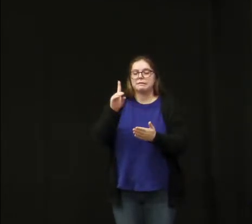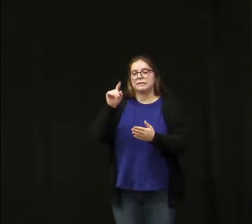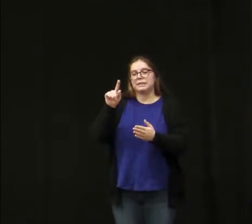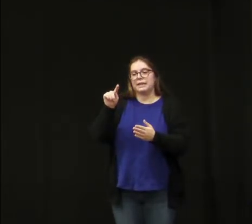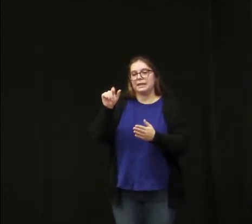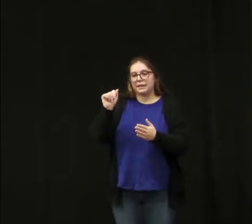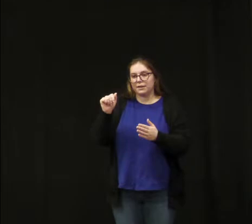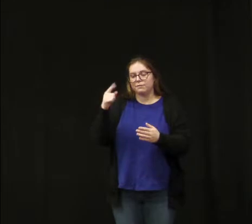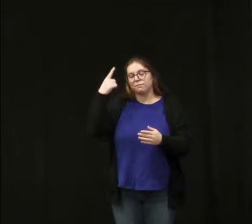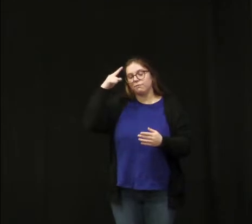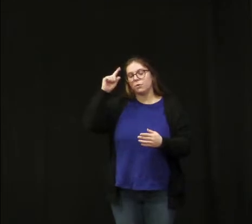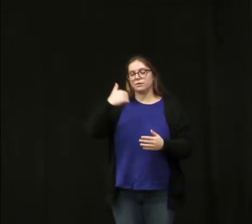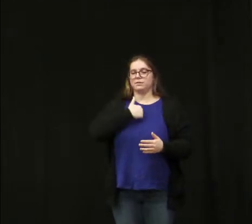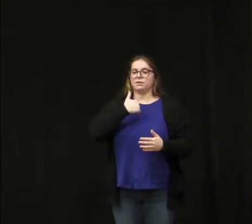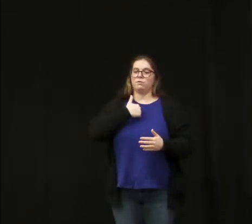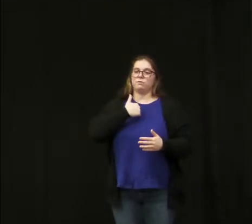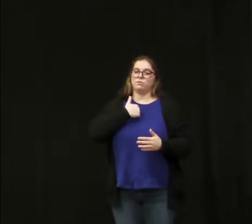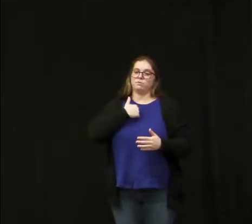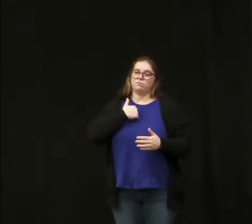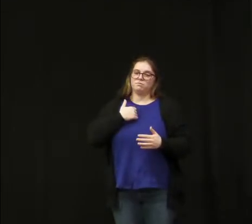statement for yourself, basically.